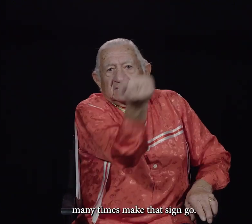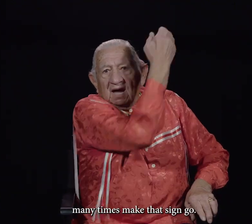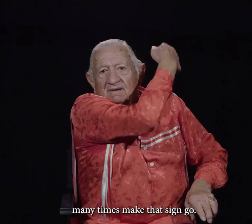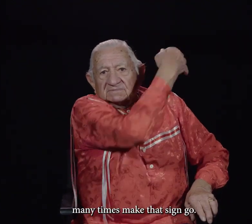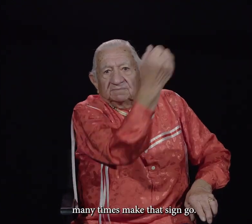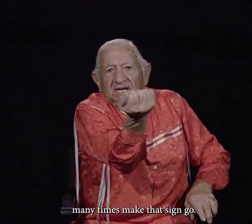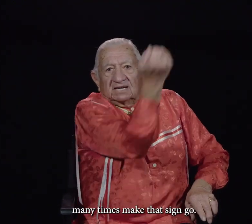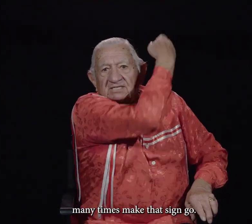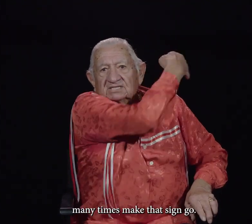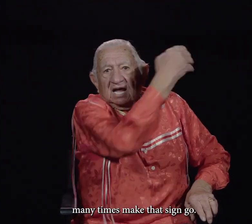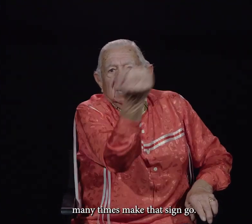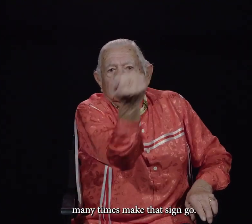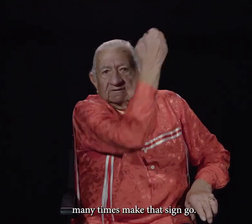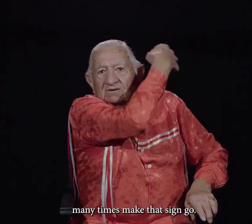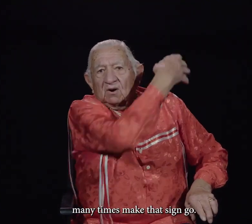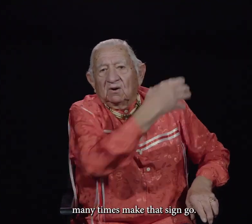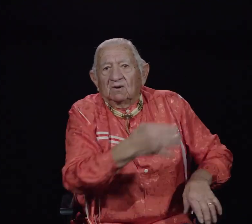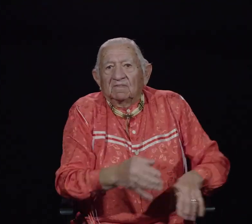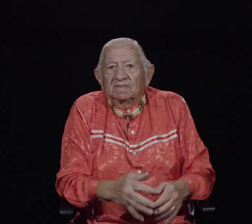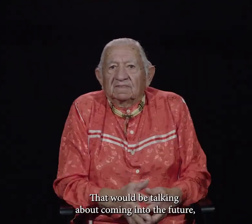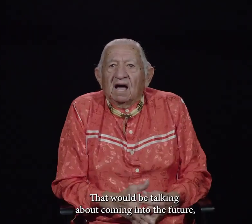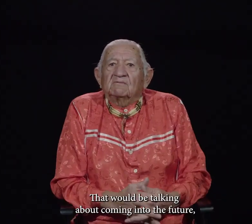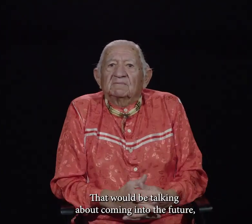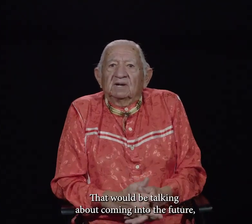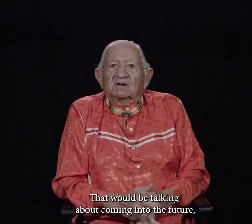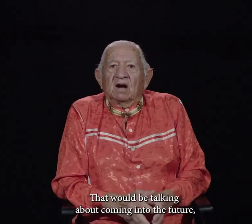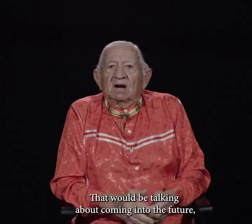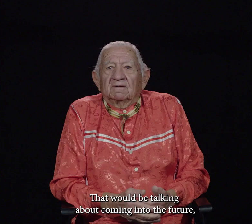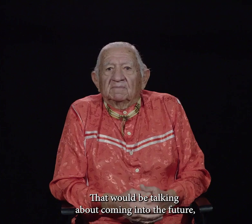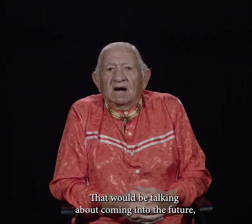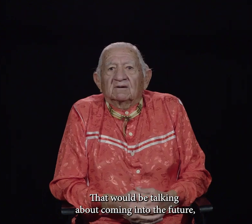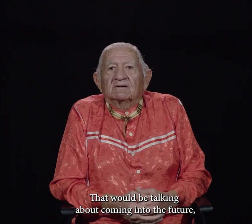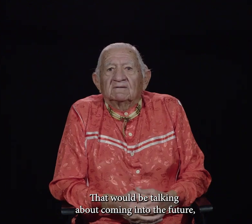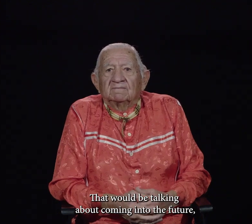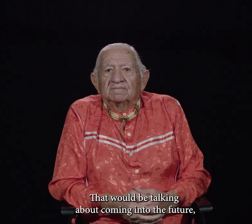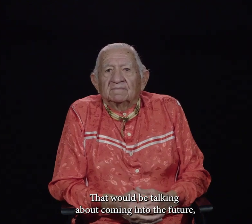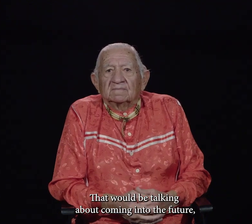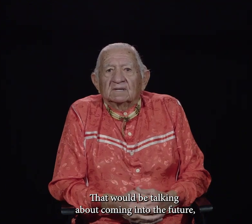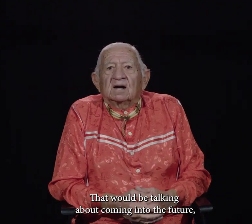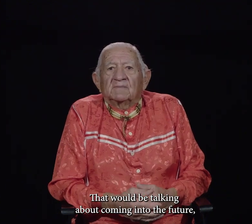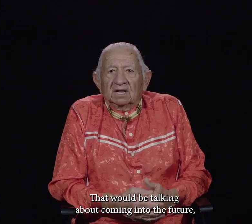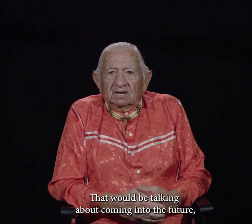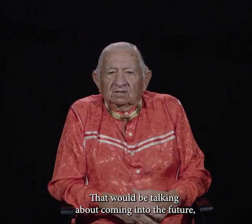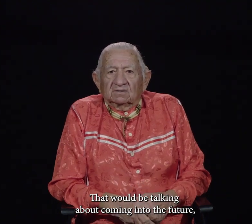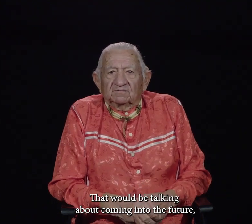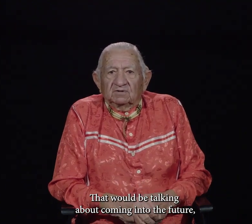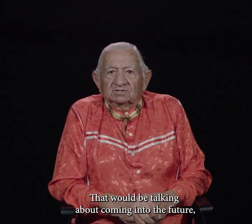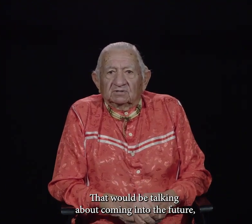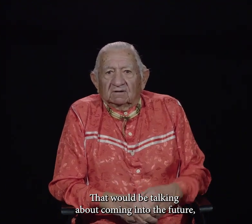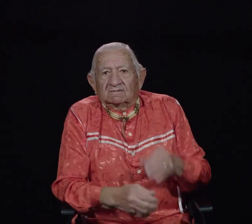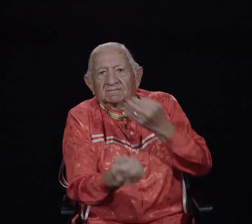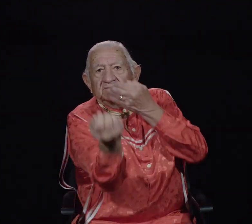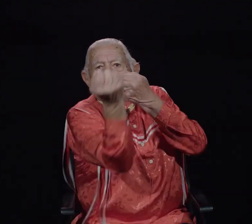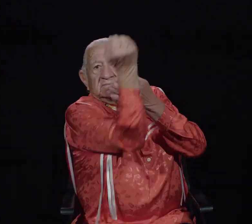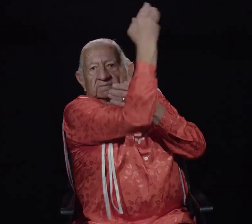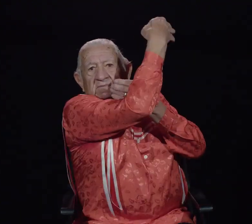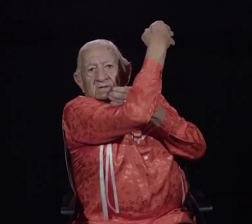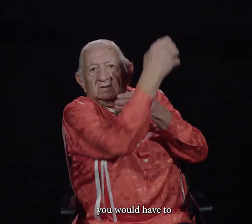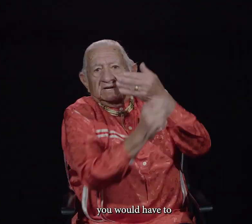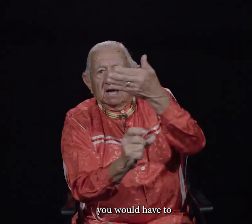times make that sign go. That would be talking about coming into the future. You would have